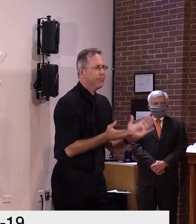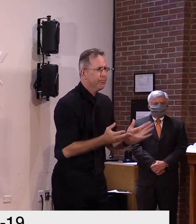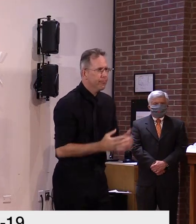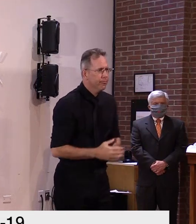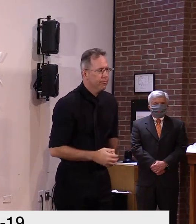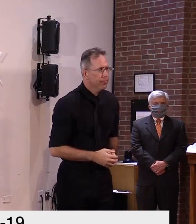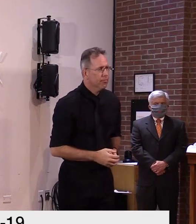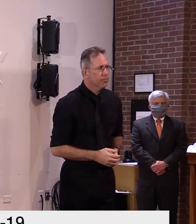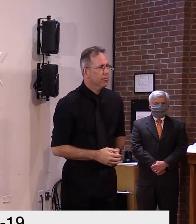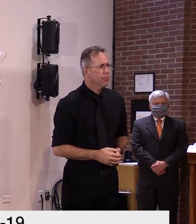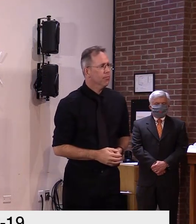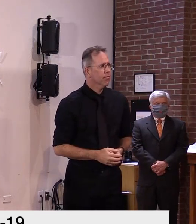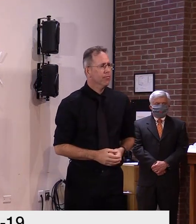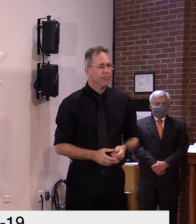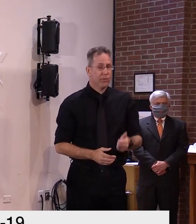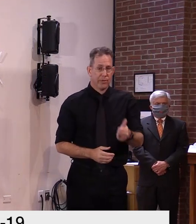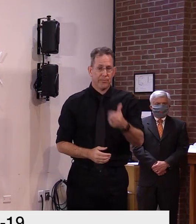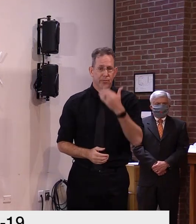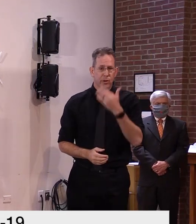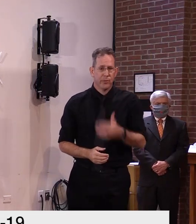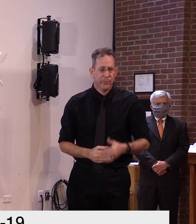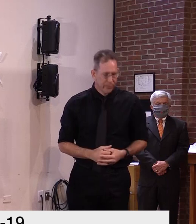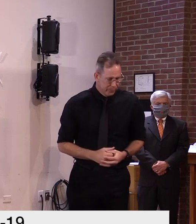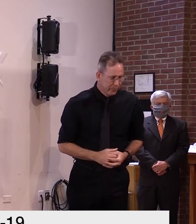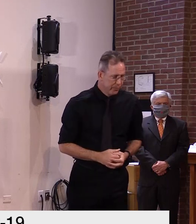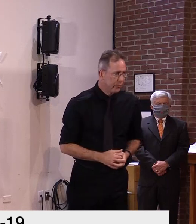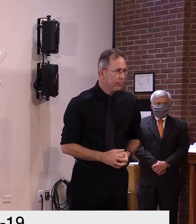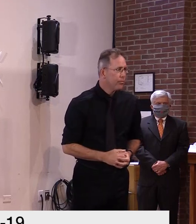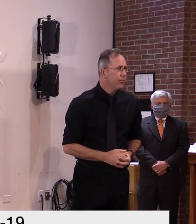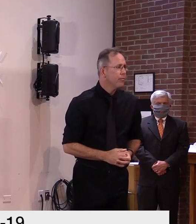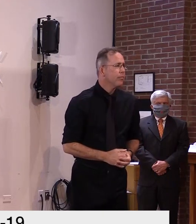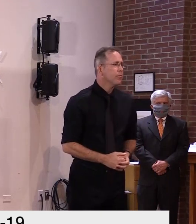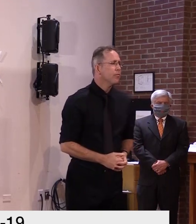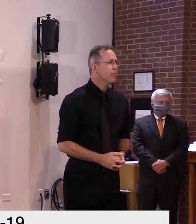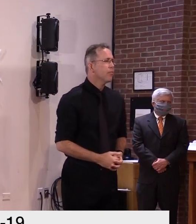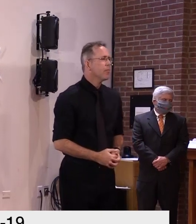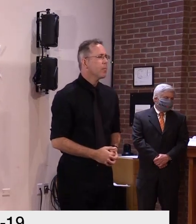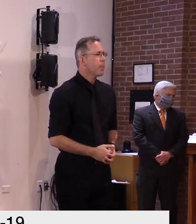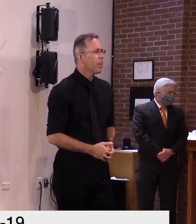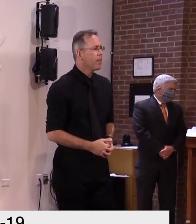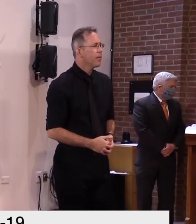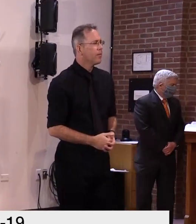Okay, thank you very much. Steve Merrill.